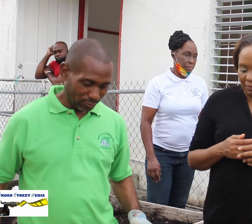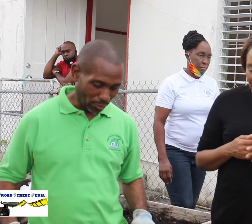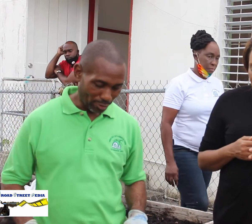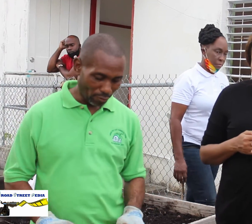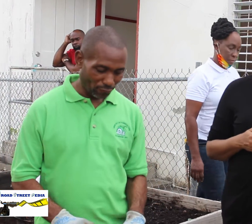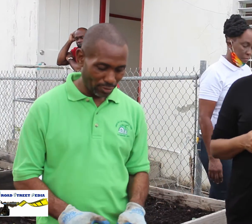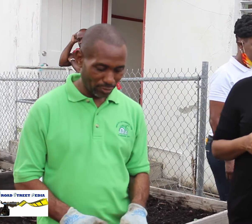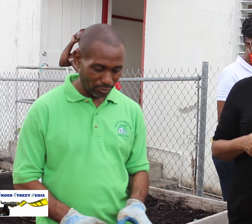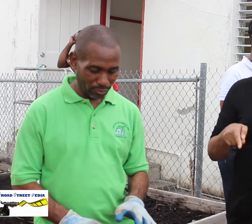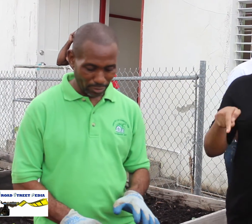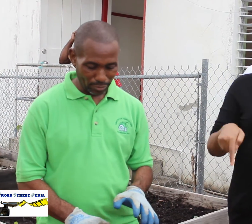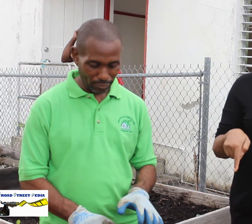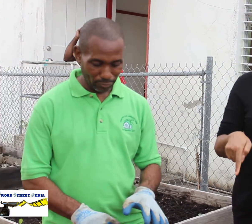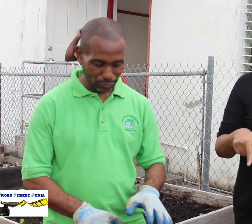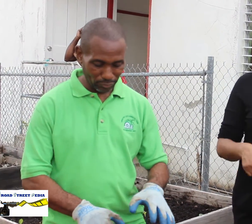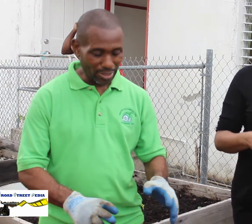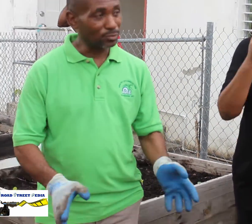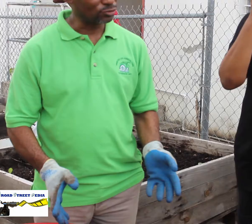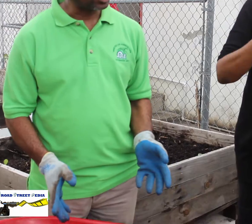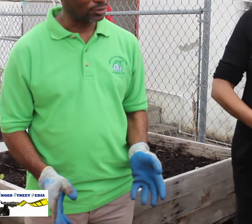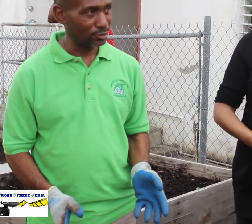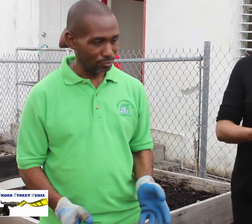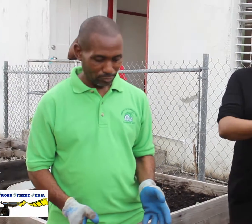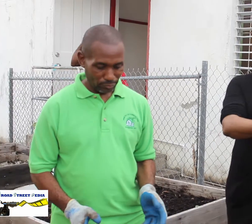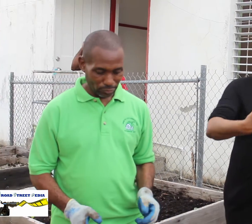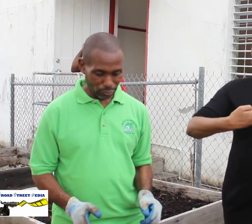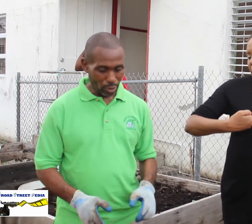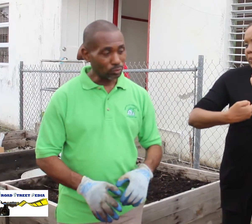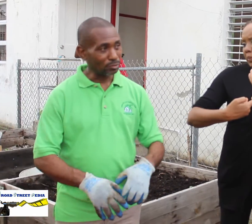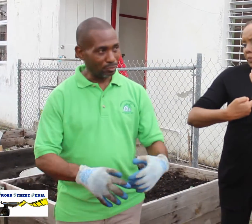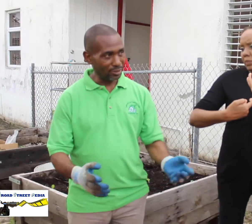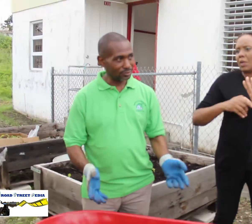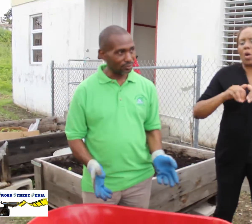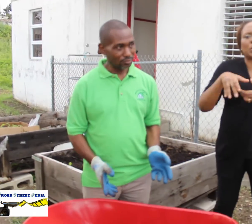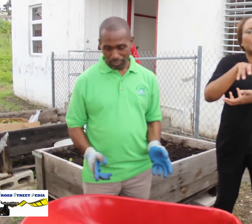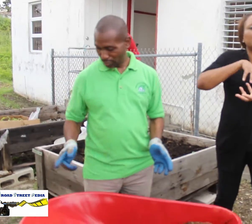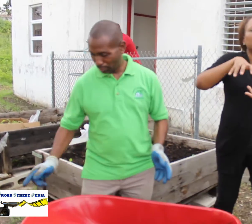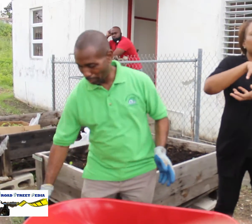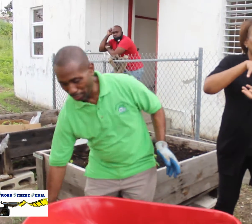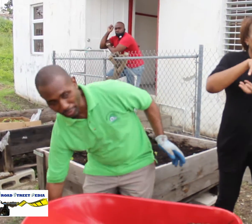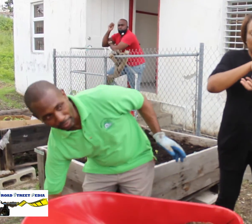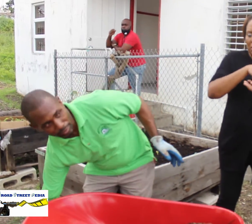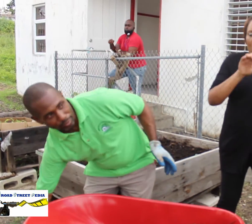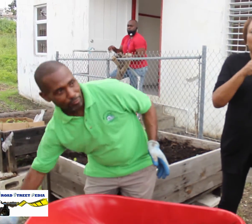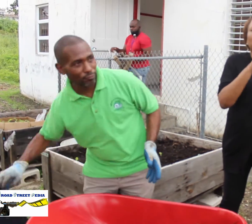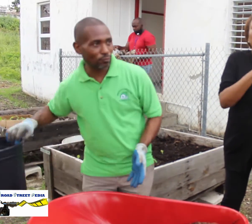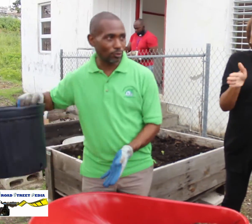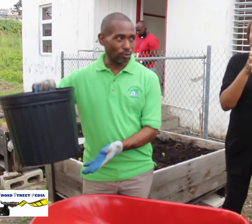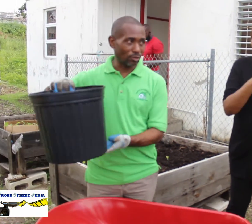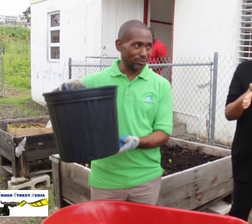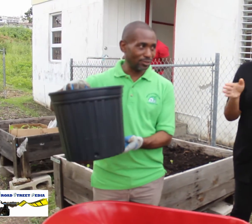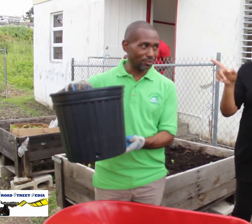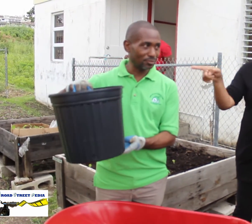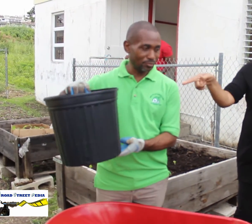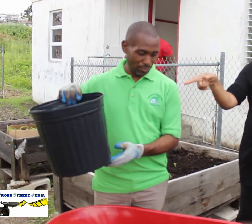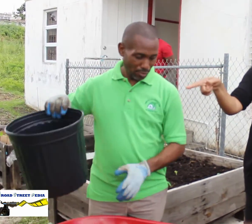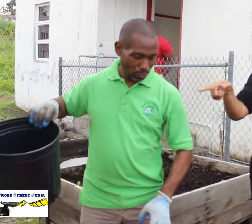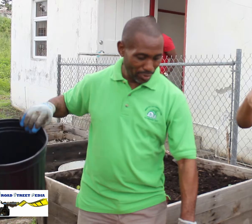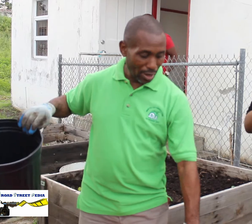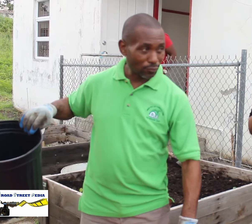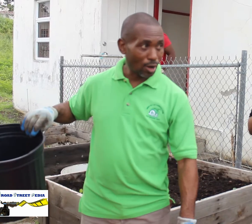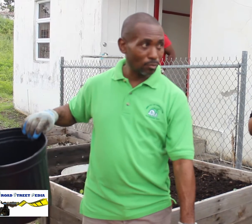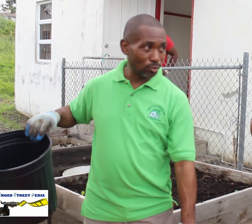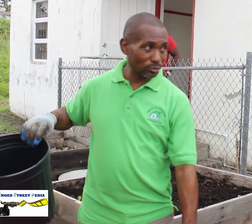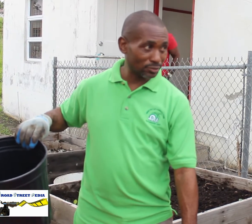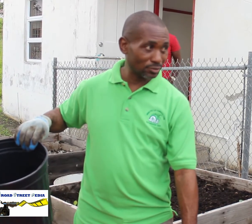Okay, so in our final demonstration to show how to mix, to here for your container.